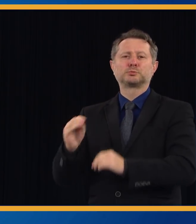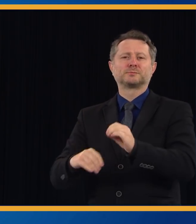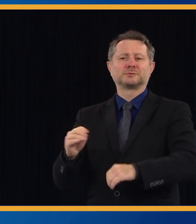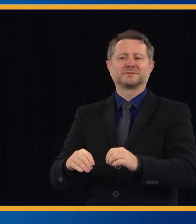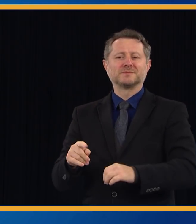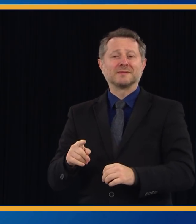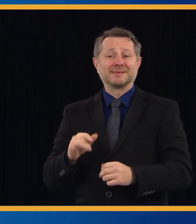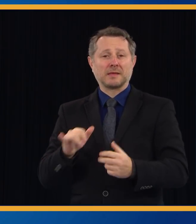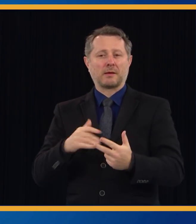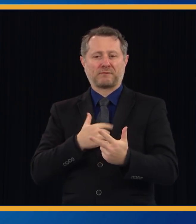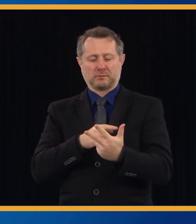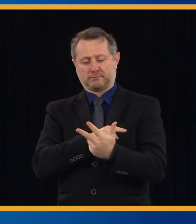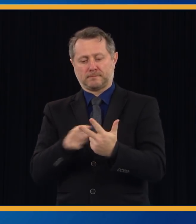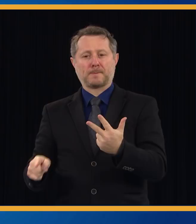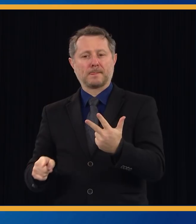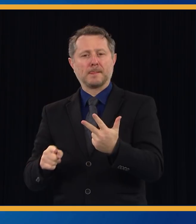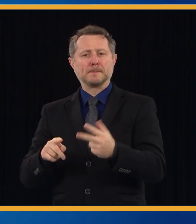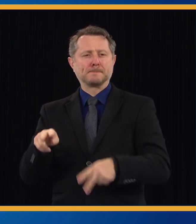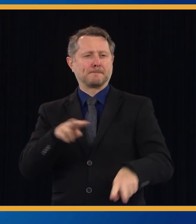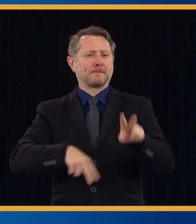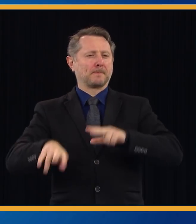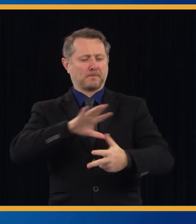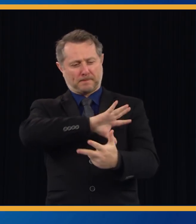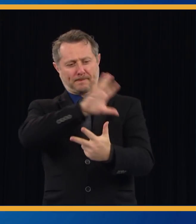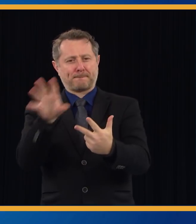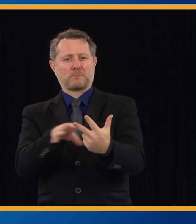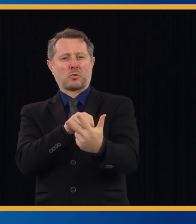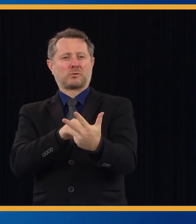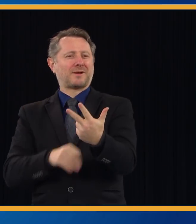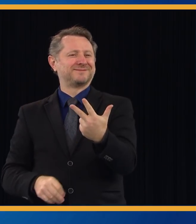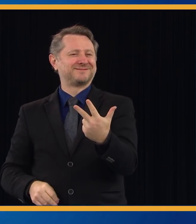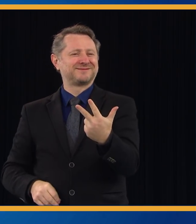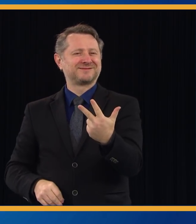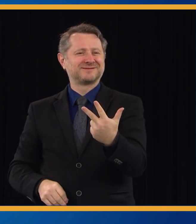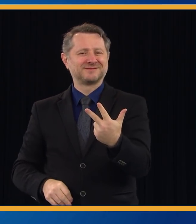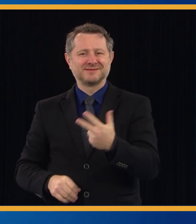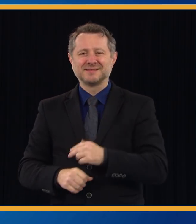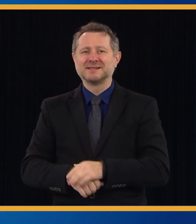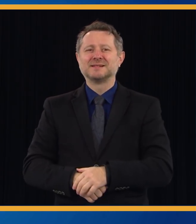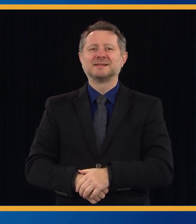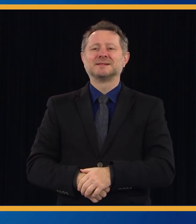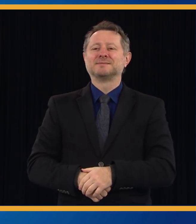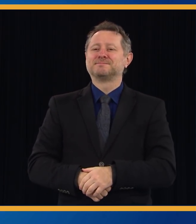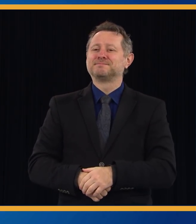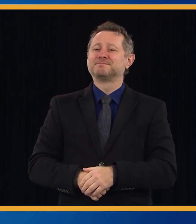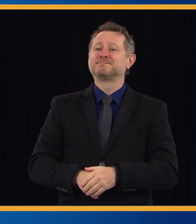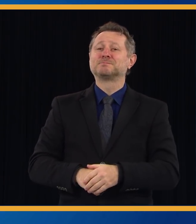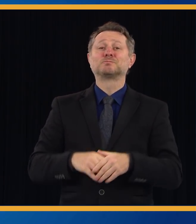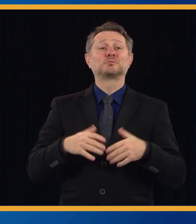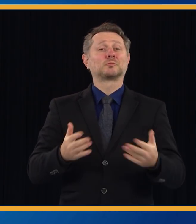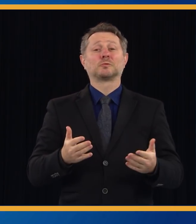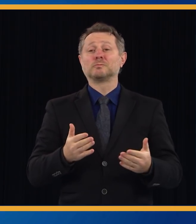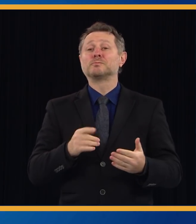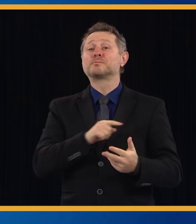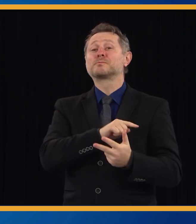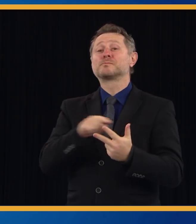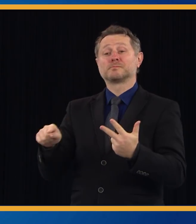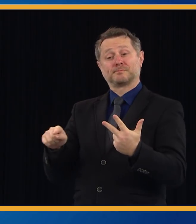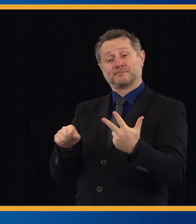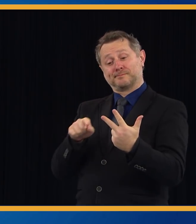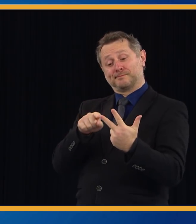dials that you're watching. You take these activities, you watch those three dials. And you have your hand on the valve, right? The activity